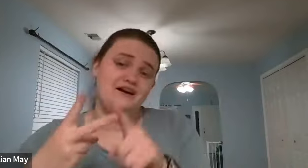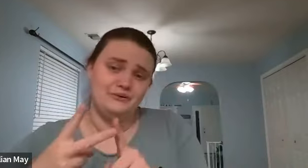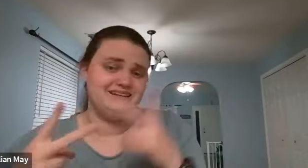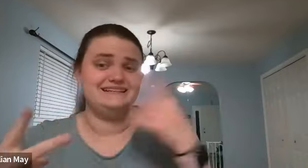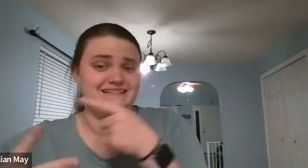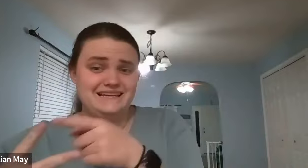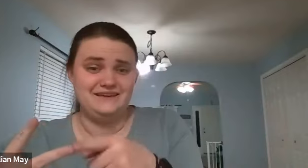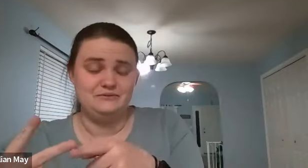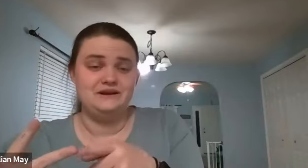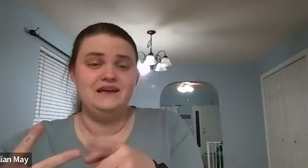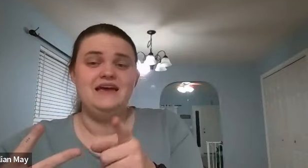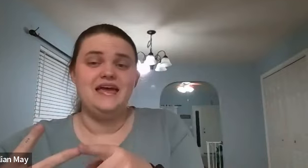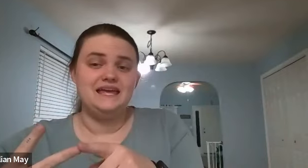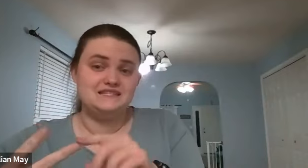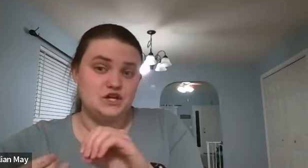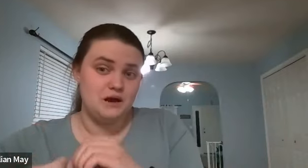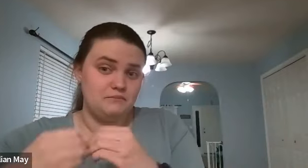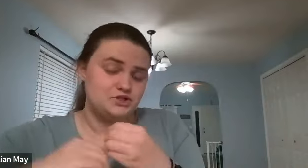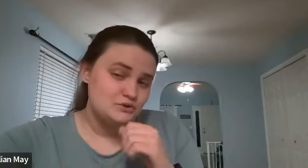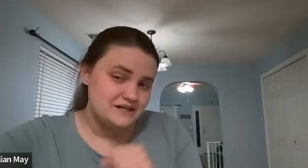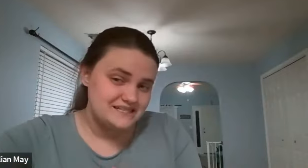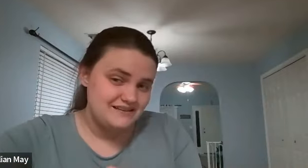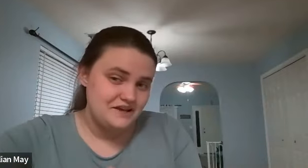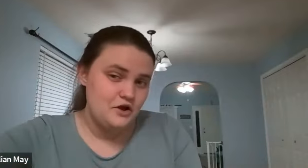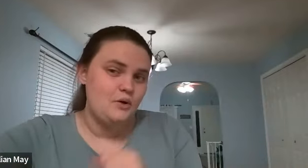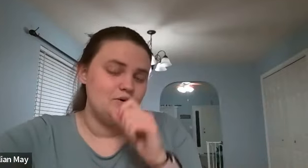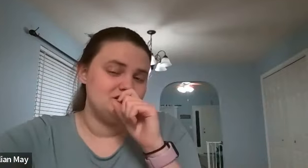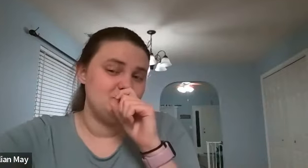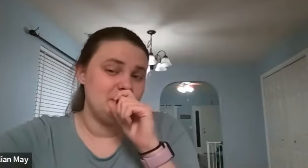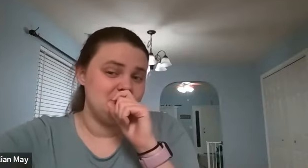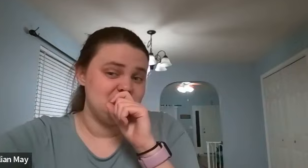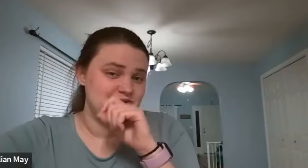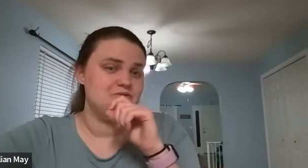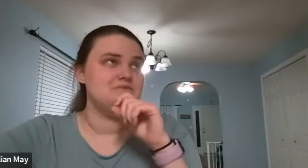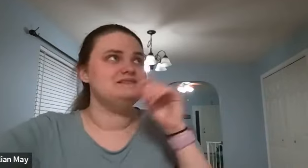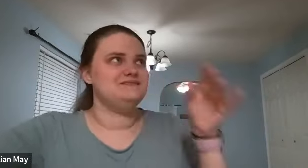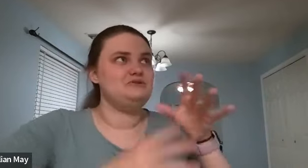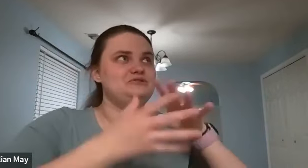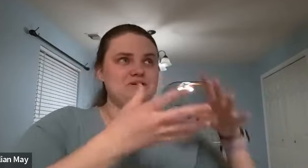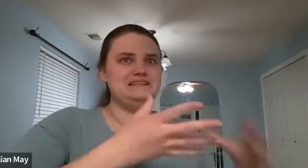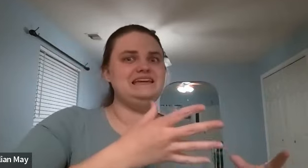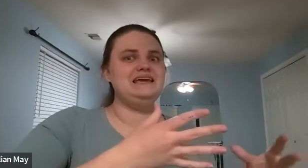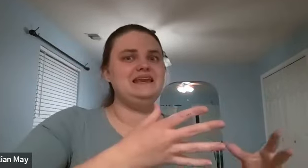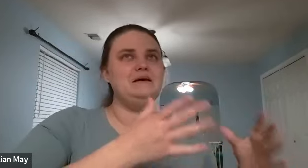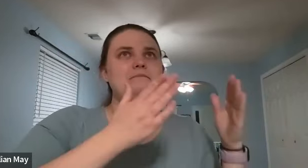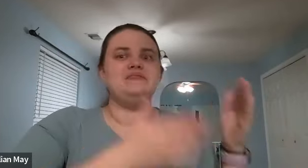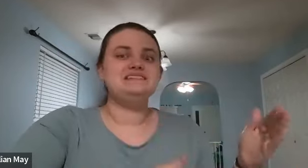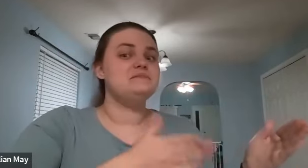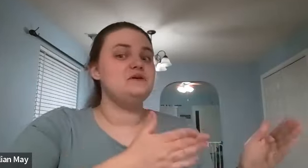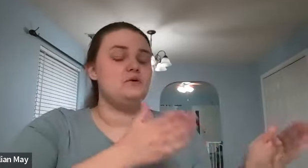other one, because I did say the other one, is the number storytelling, which is where you do some stories again, but this time in the order